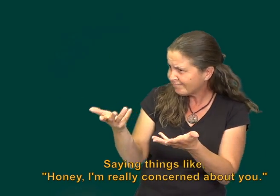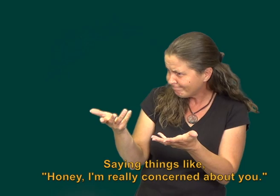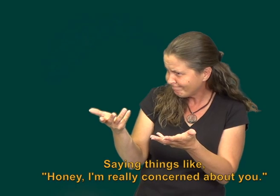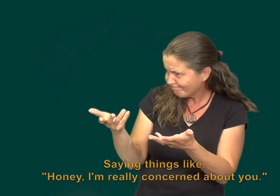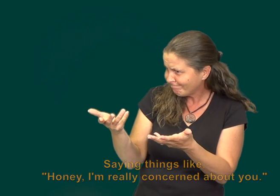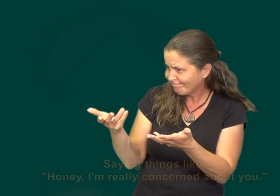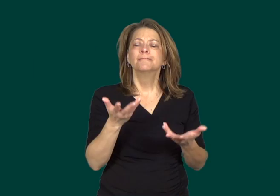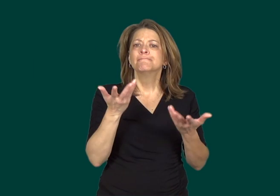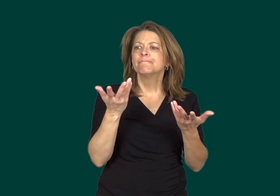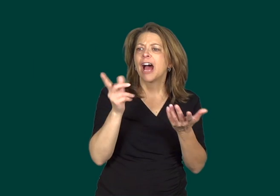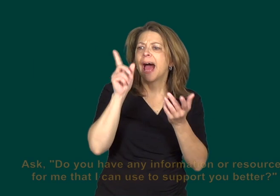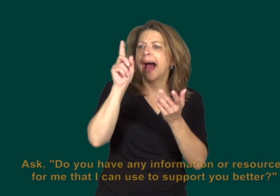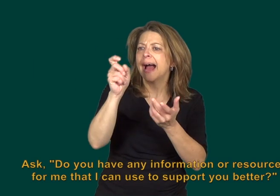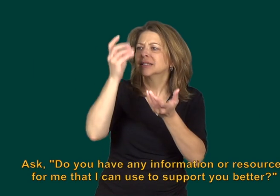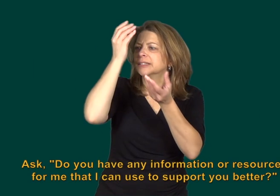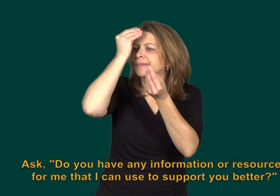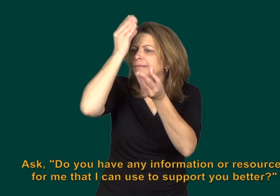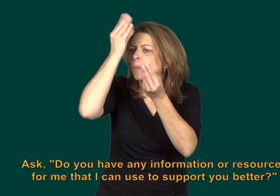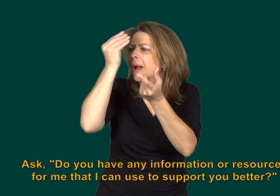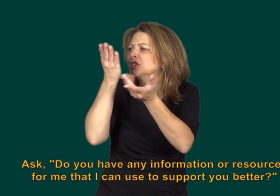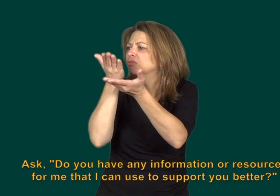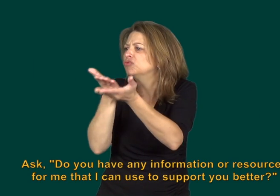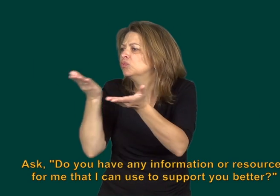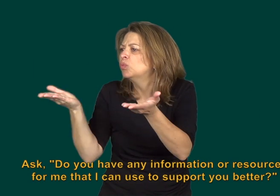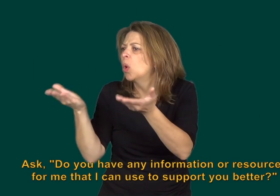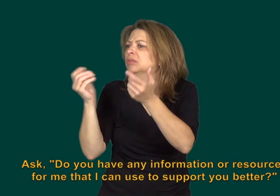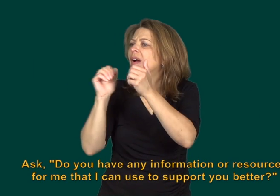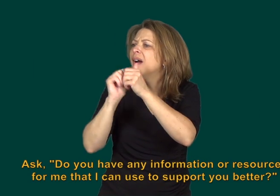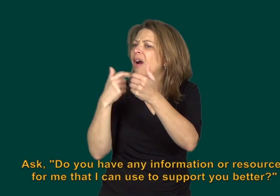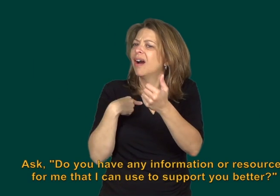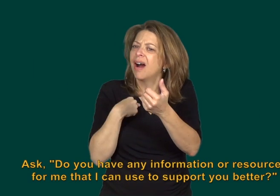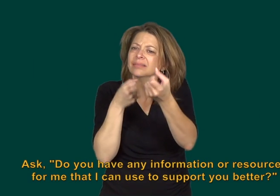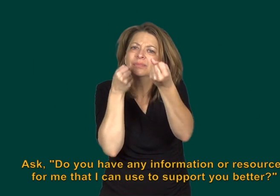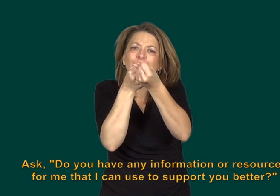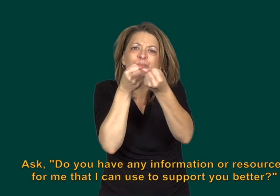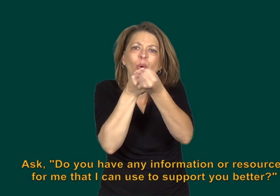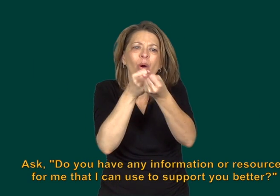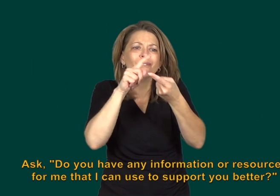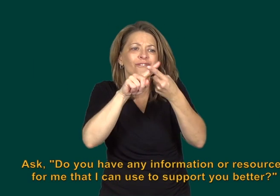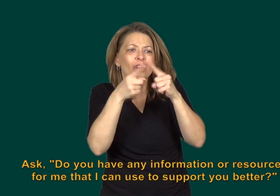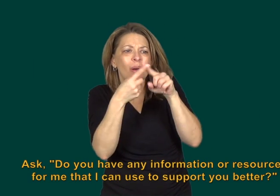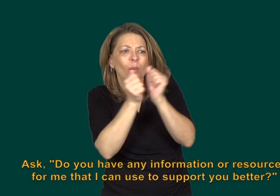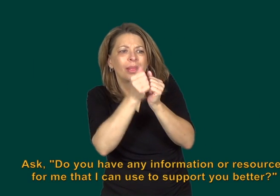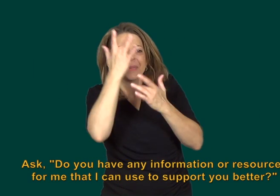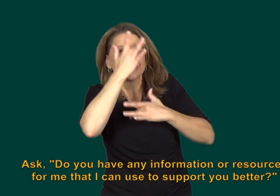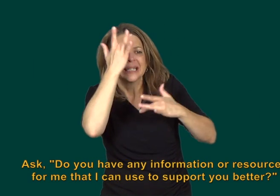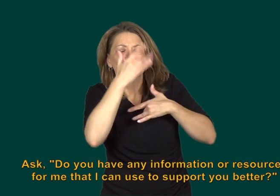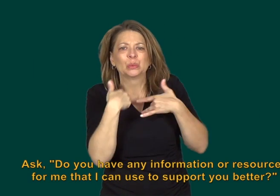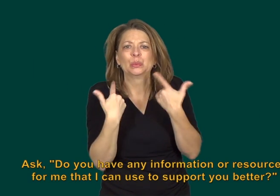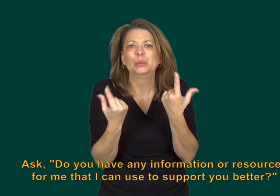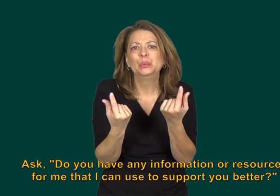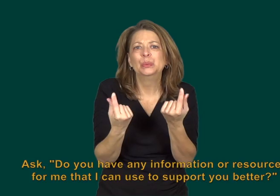you. Ask, do you have any information or resources for me that I can use to support you